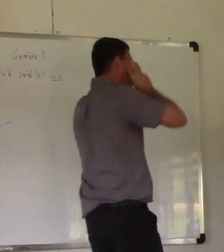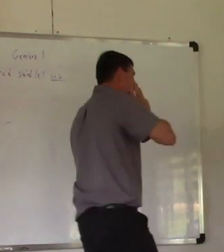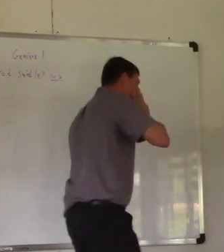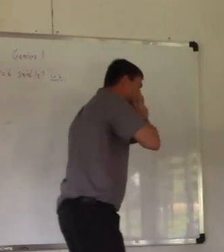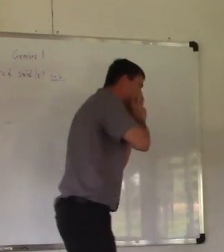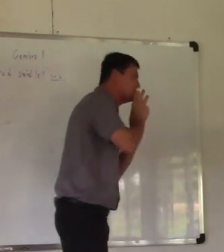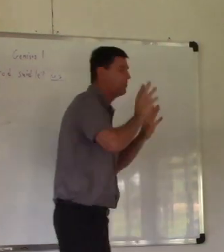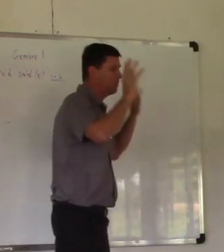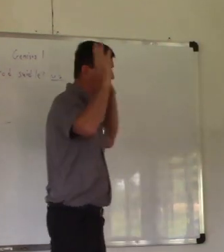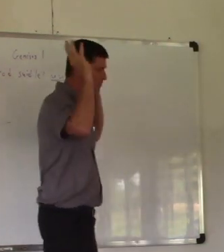Mary,